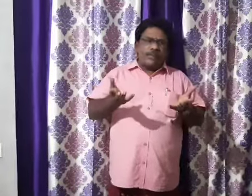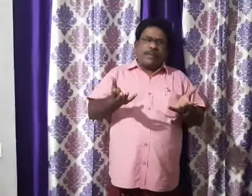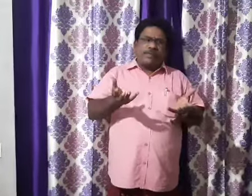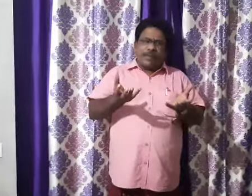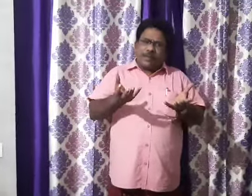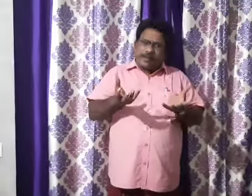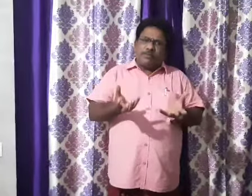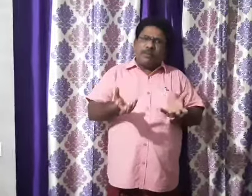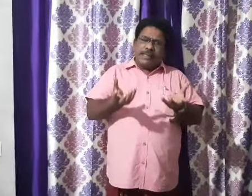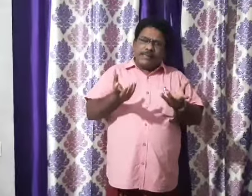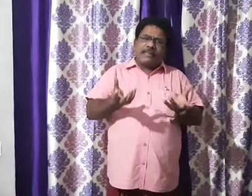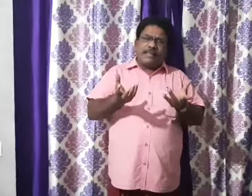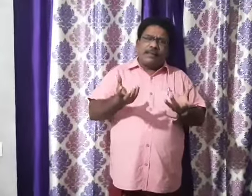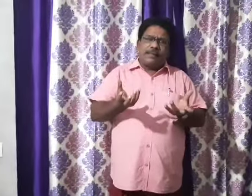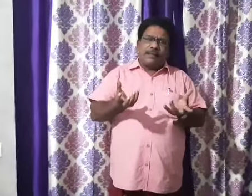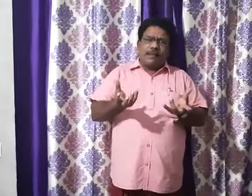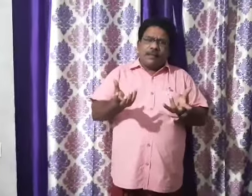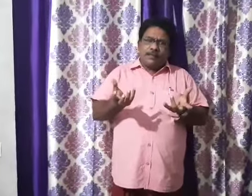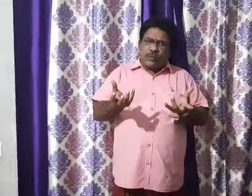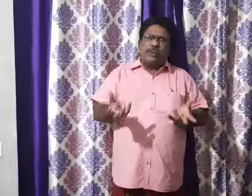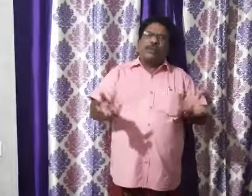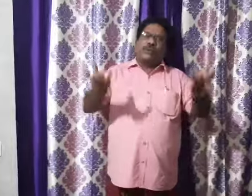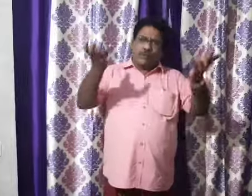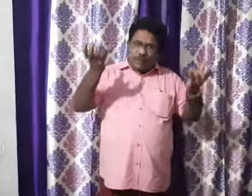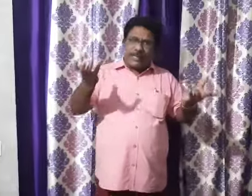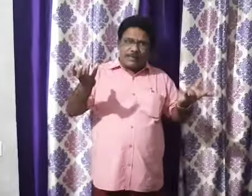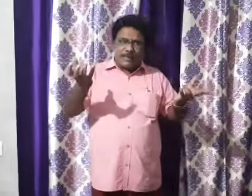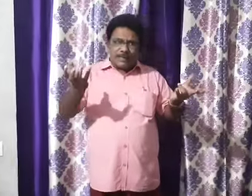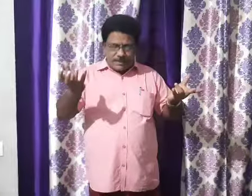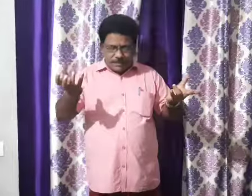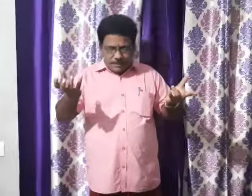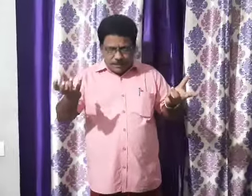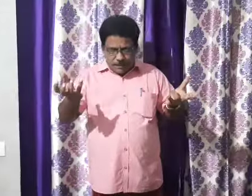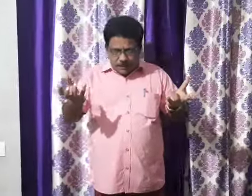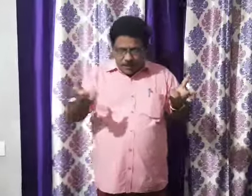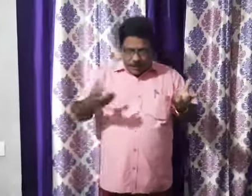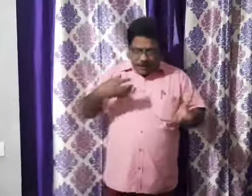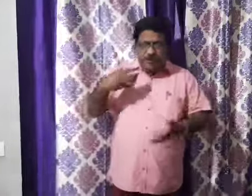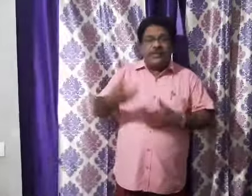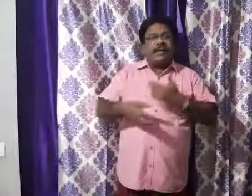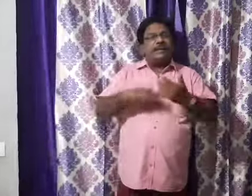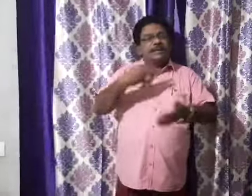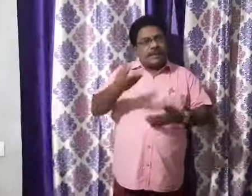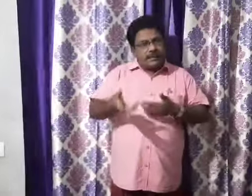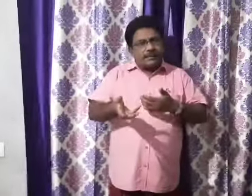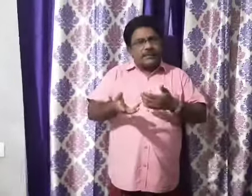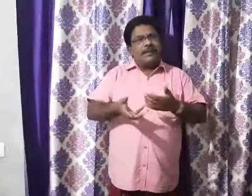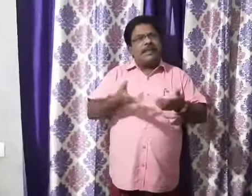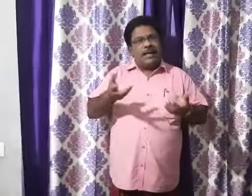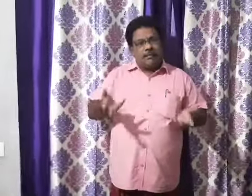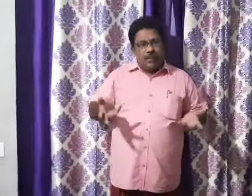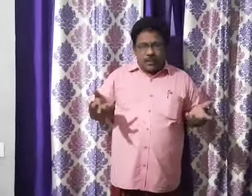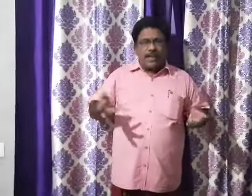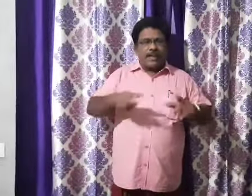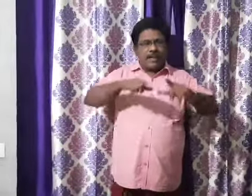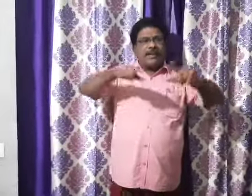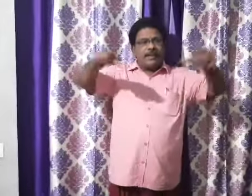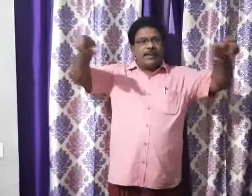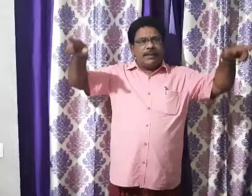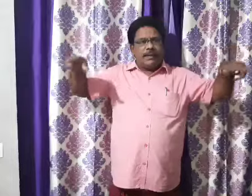that water is an essential thing for the growth of plants. Okay? If we construct a dam or a canal in an